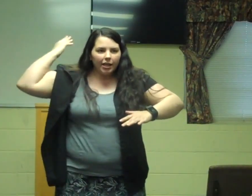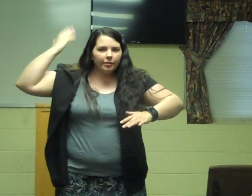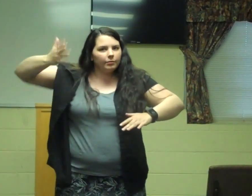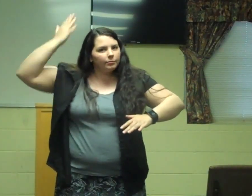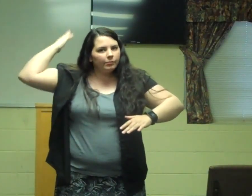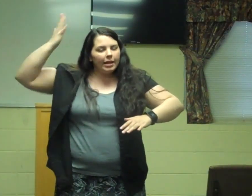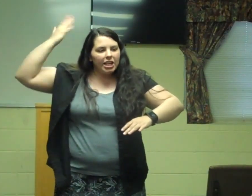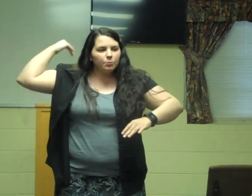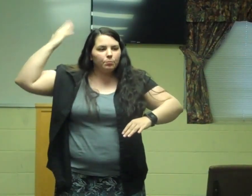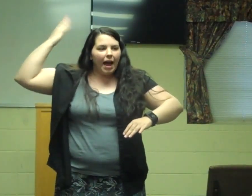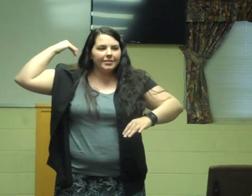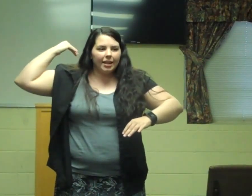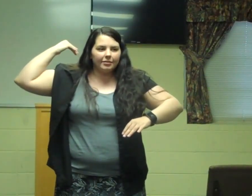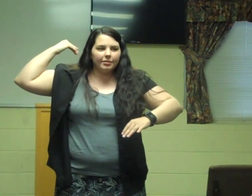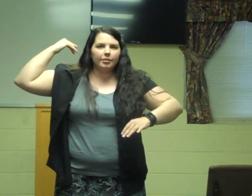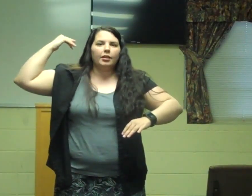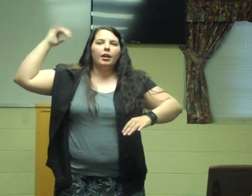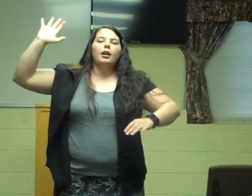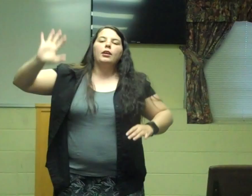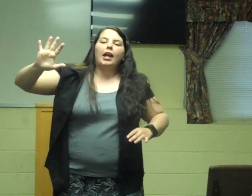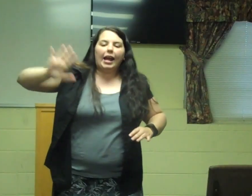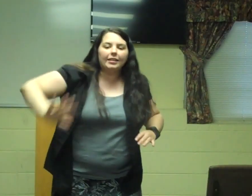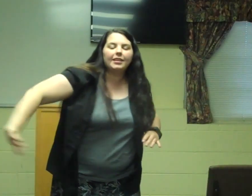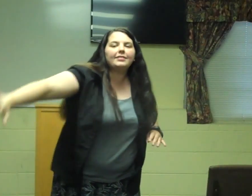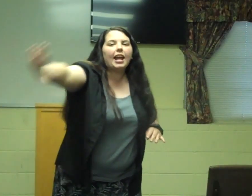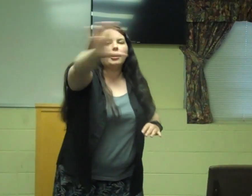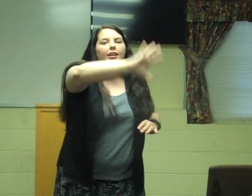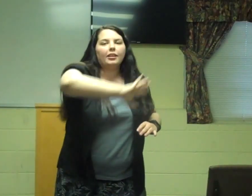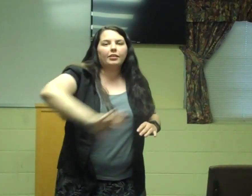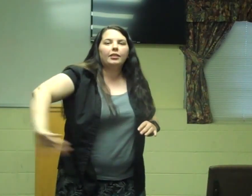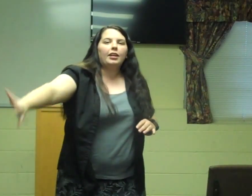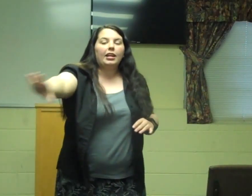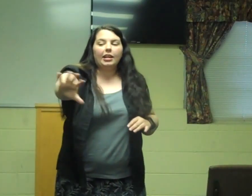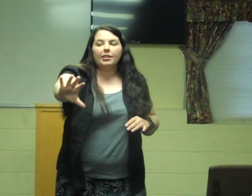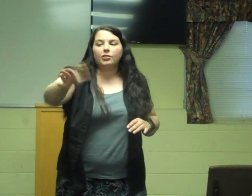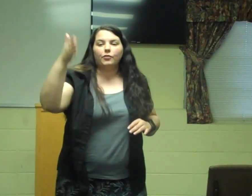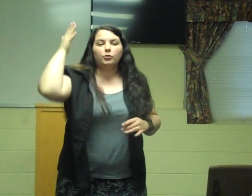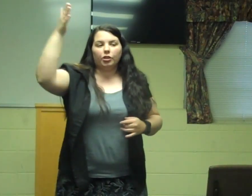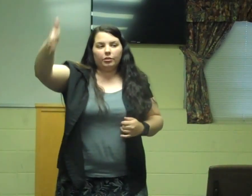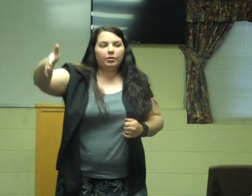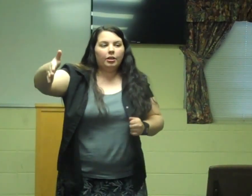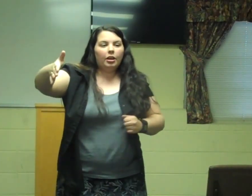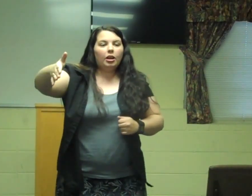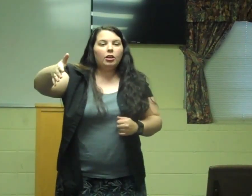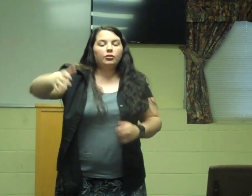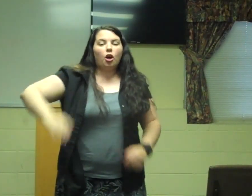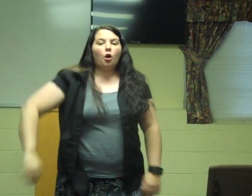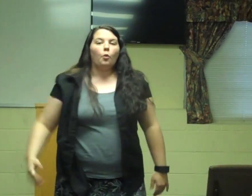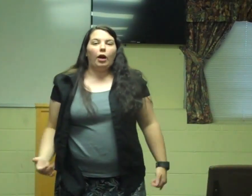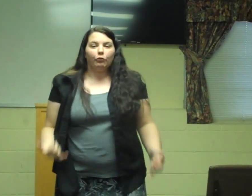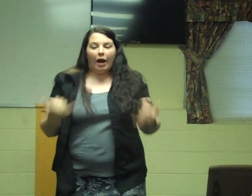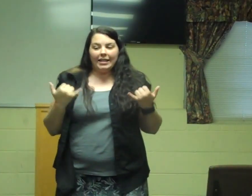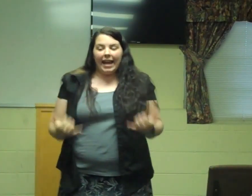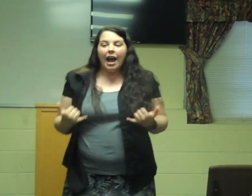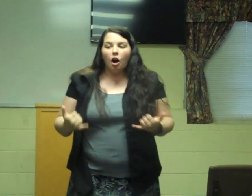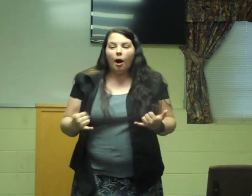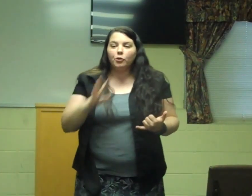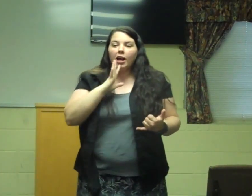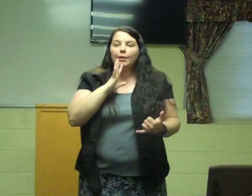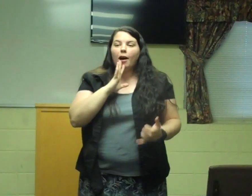body is past tense. And this area is the future. So right now I'm talking